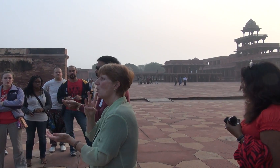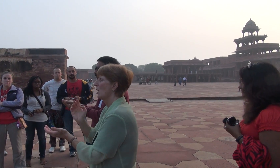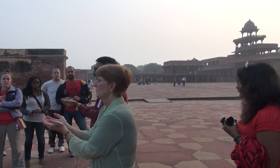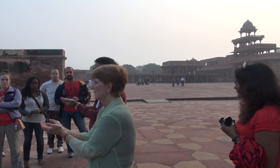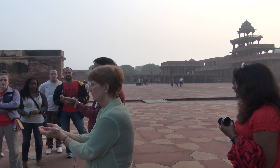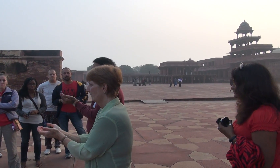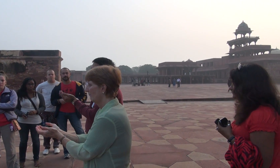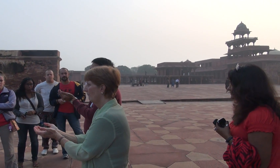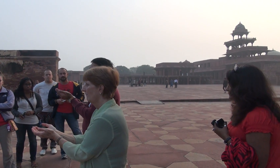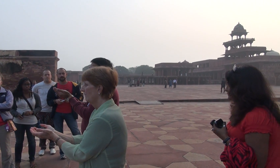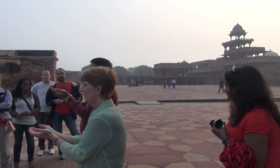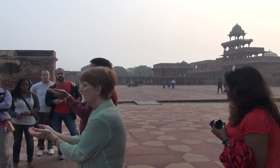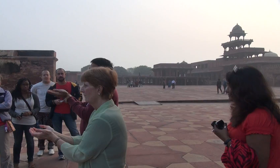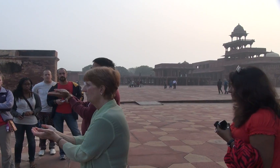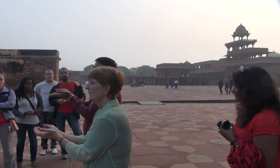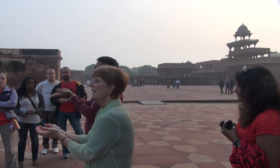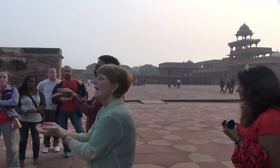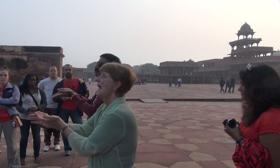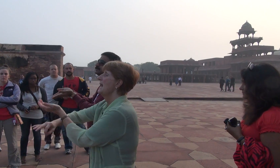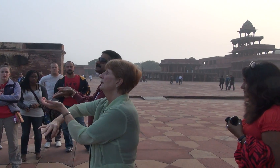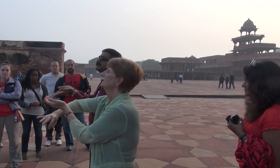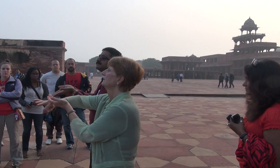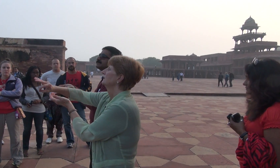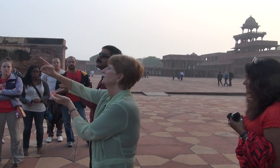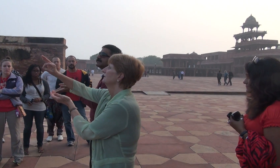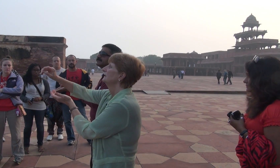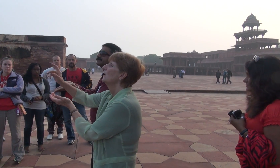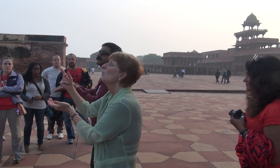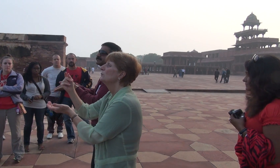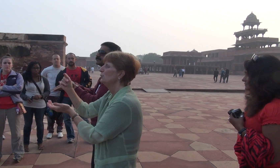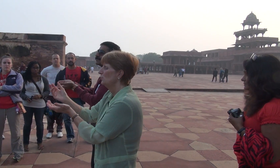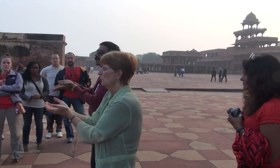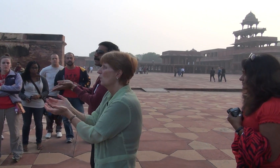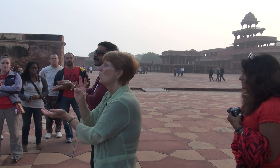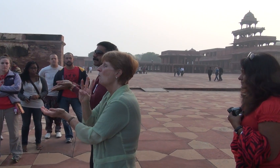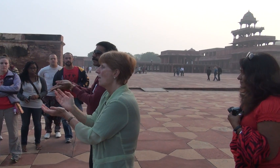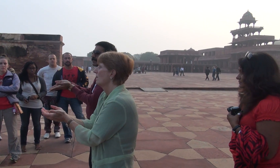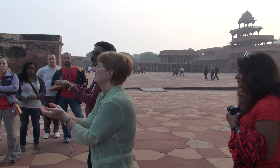And at sunrise, he would offer water to the sun god,